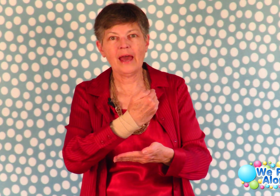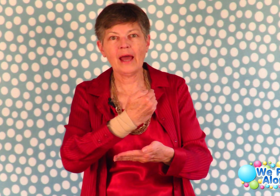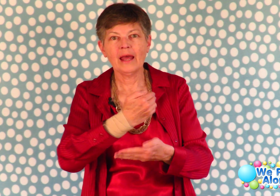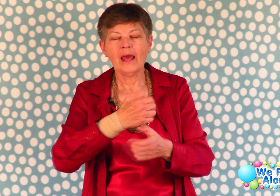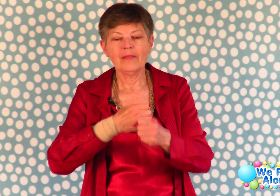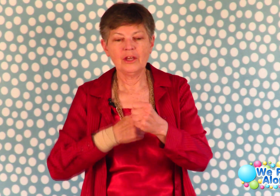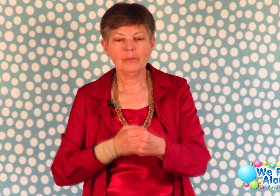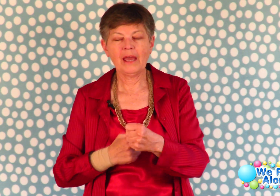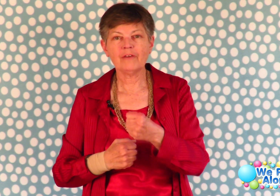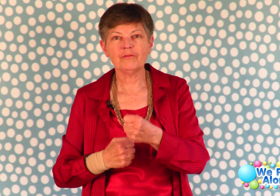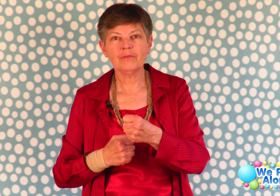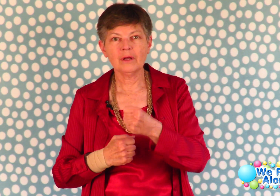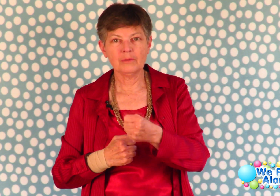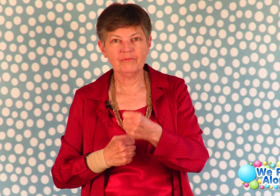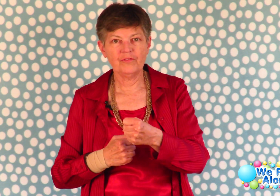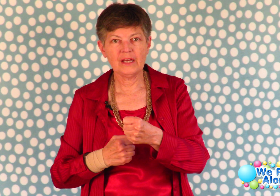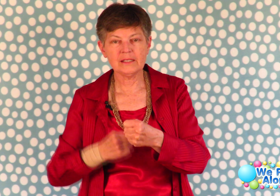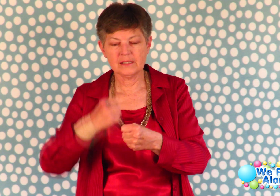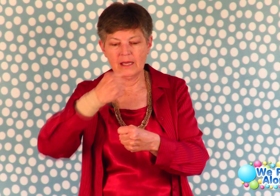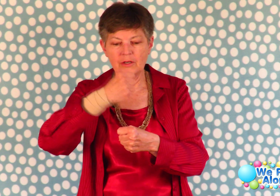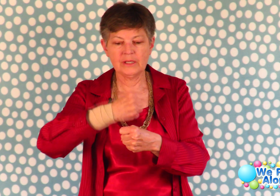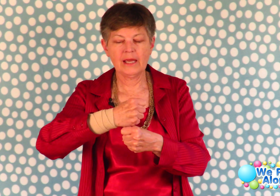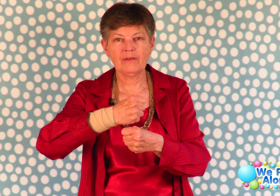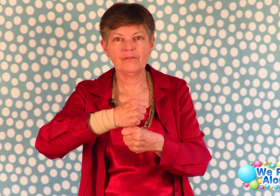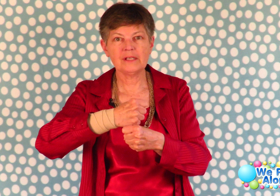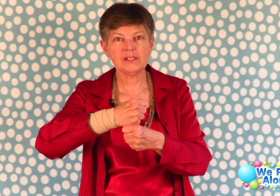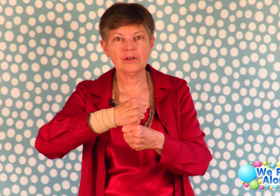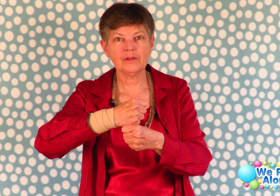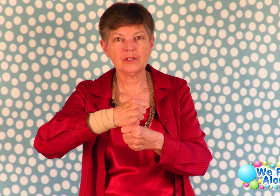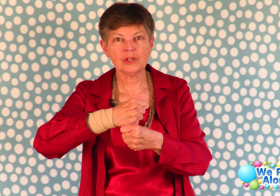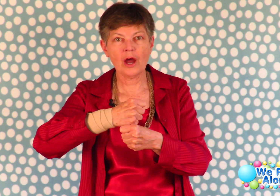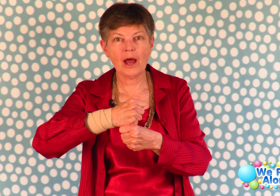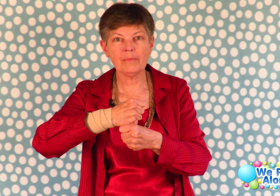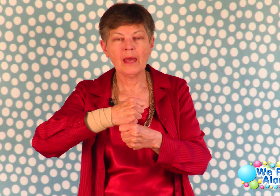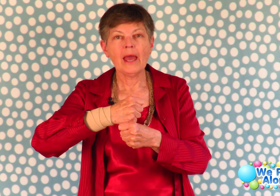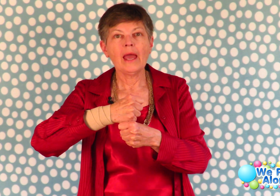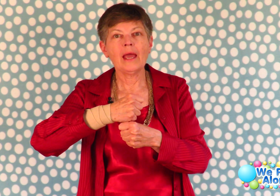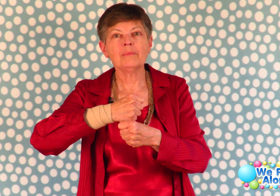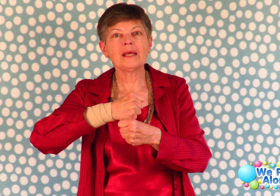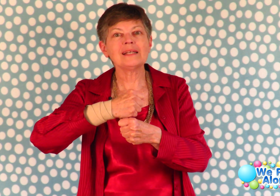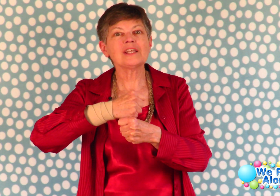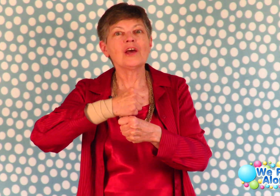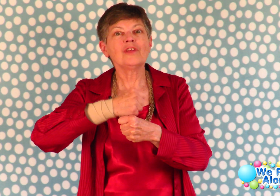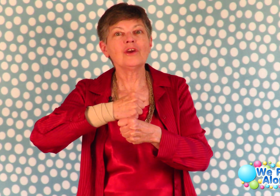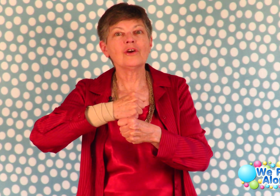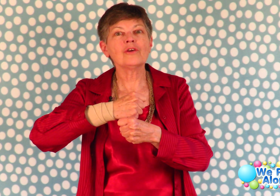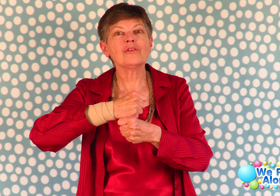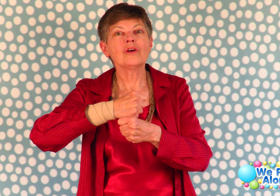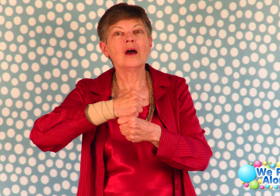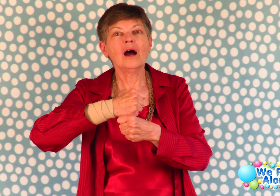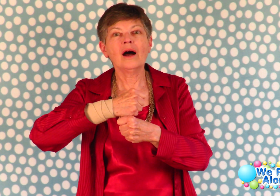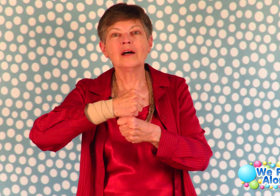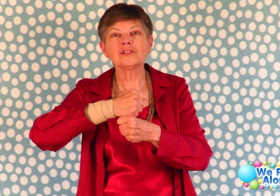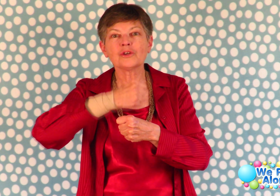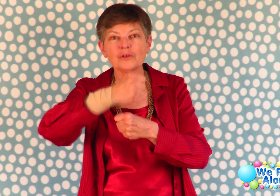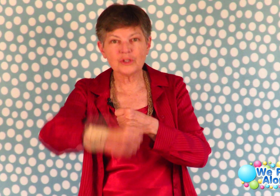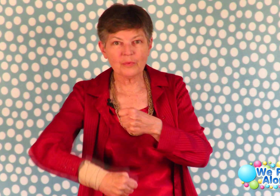that. Then you make a fist, and you take a fist here at the top, and because the earth circles around